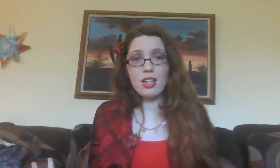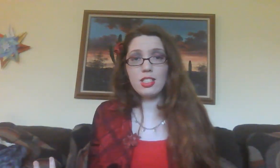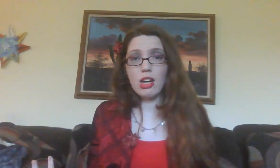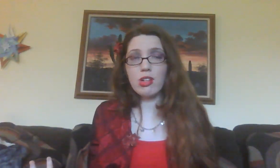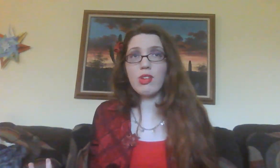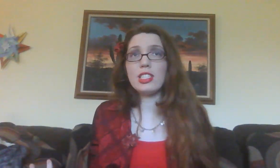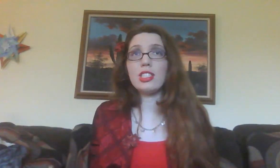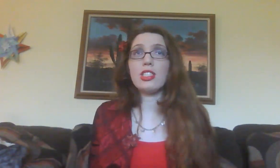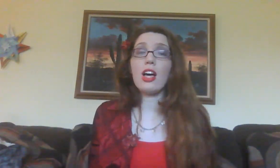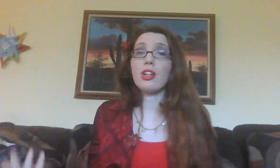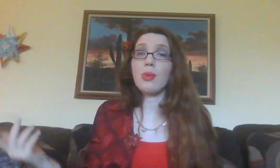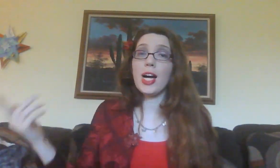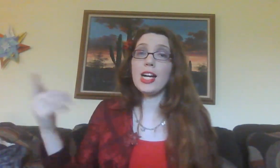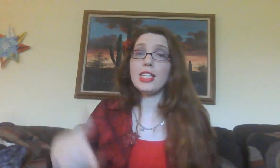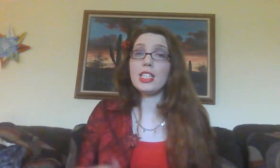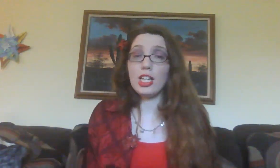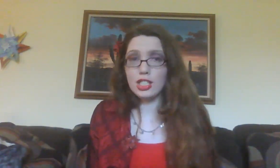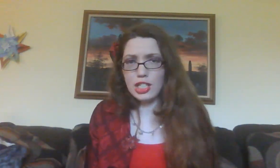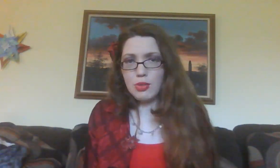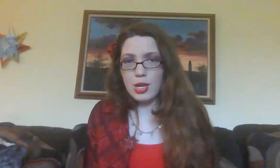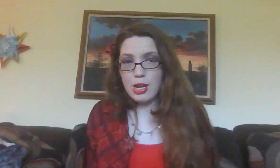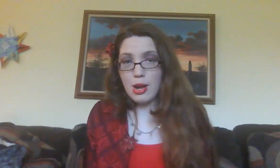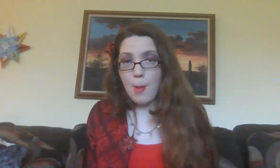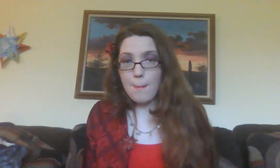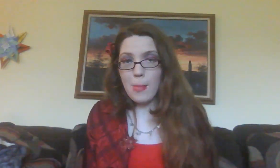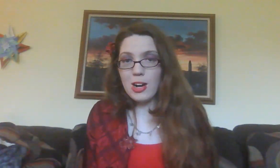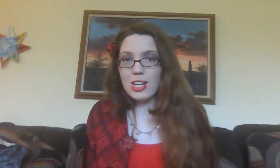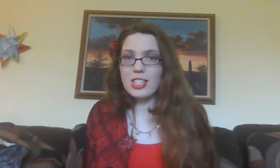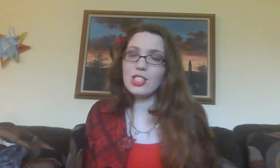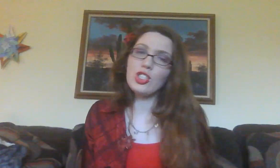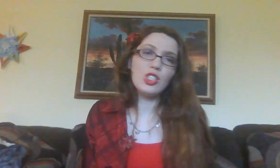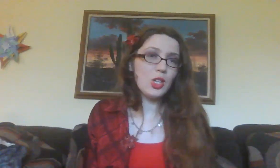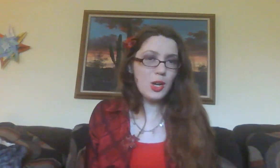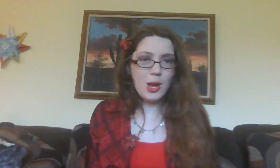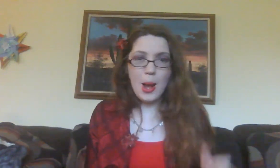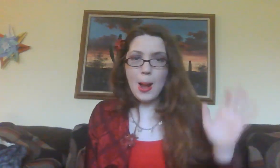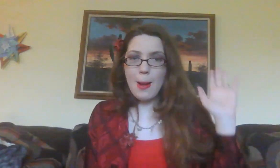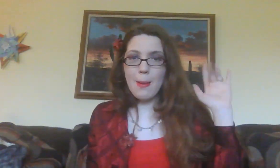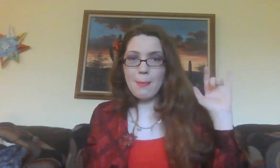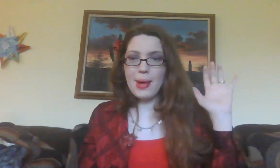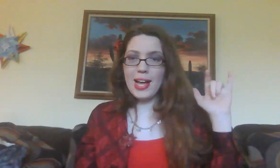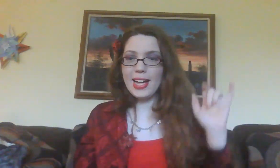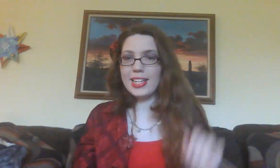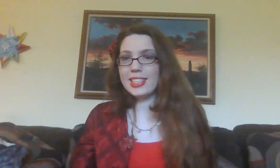song requests. Otherwise, I'll see you in March. Bye.